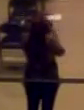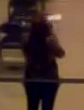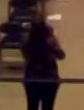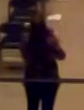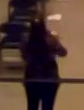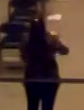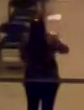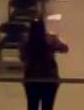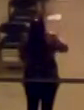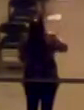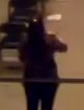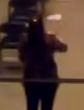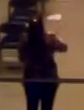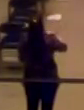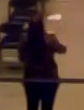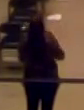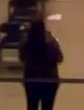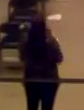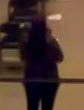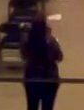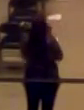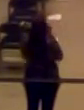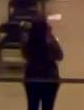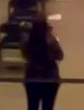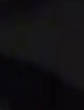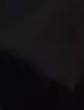Elizabeth R. H. Carter.